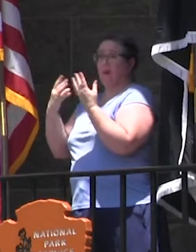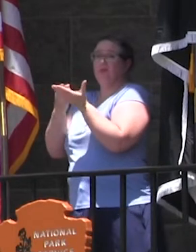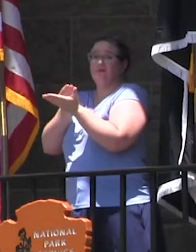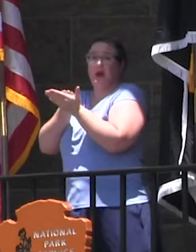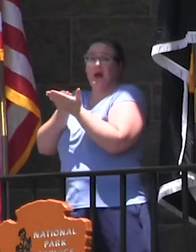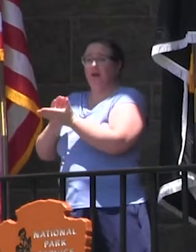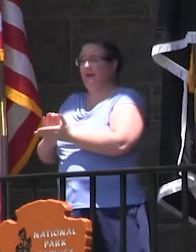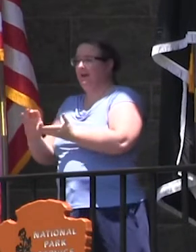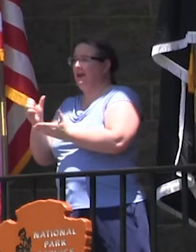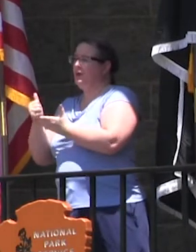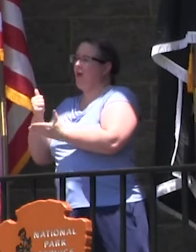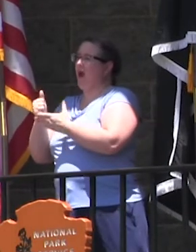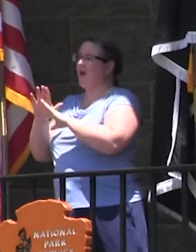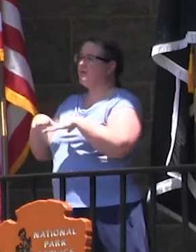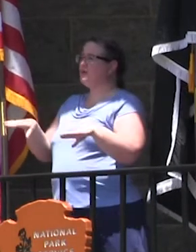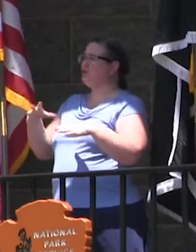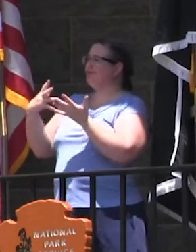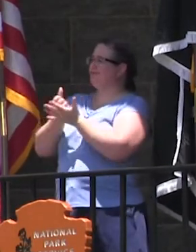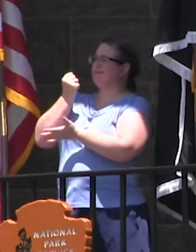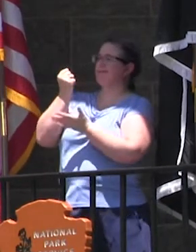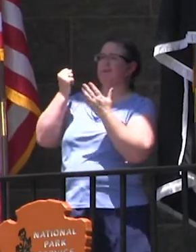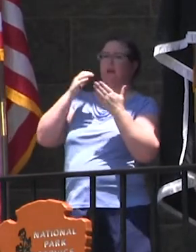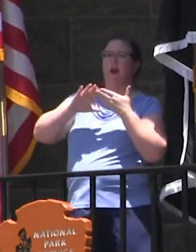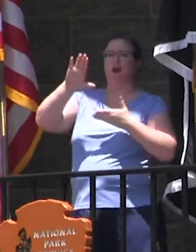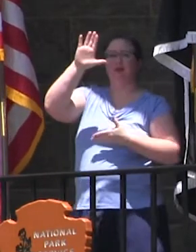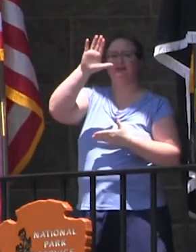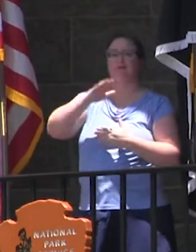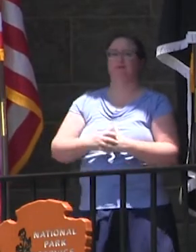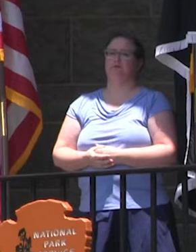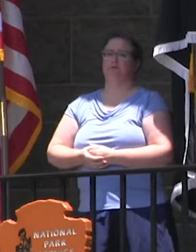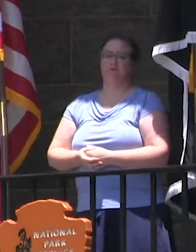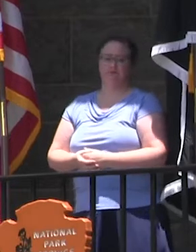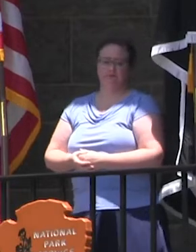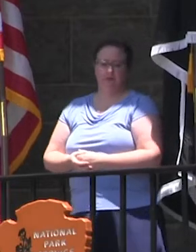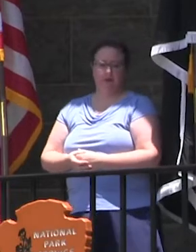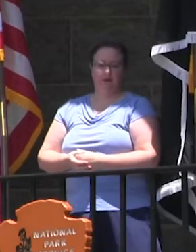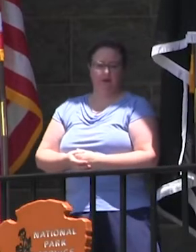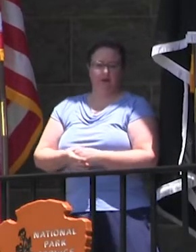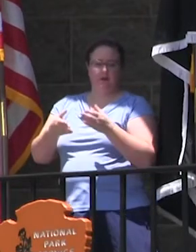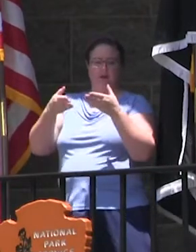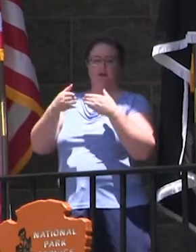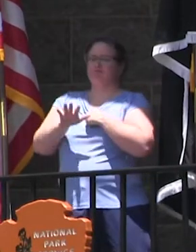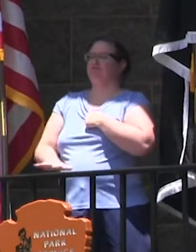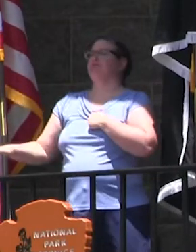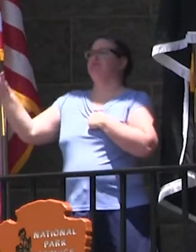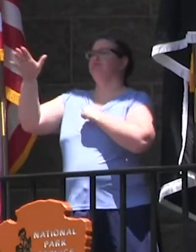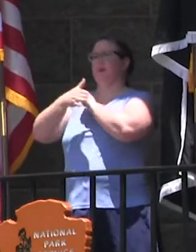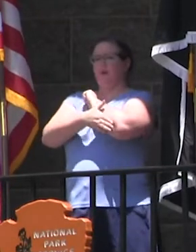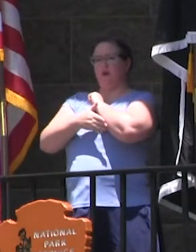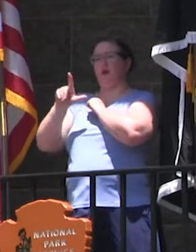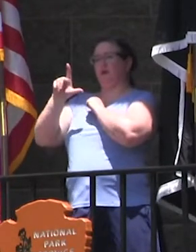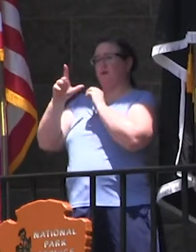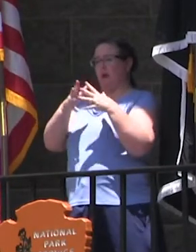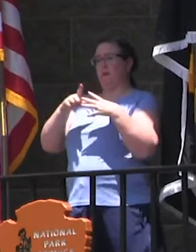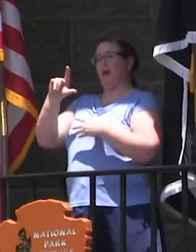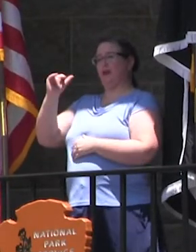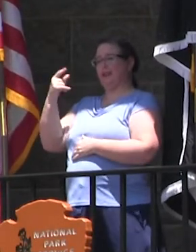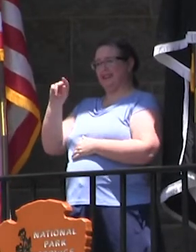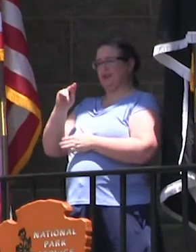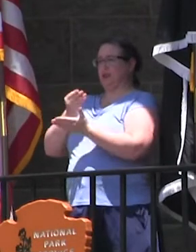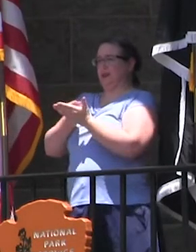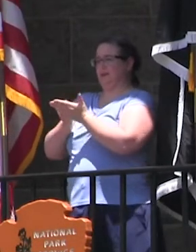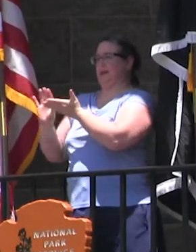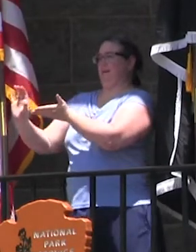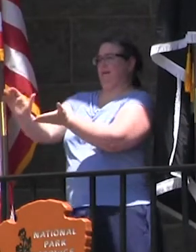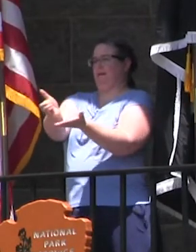financial assistance to help their children obtain higher education. Across this great country, the American Legion is raising funds to ensure that